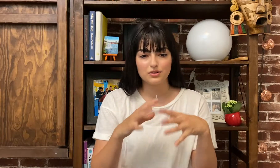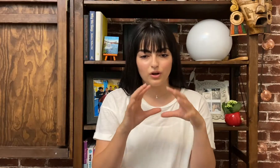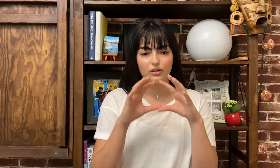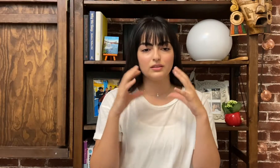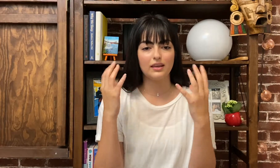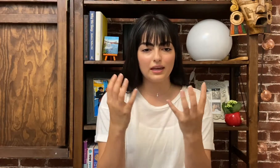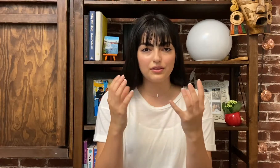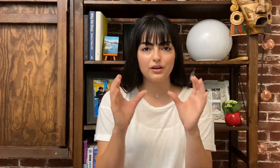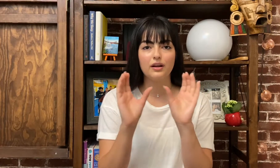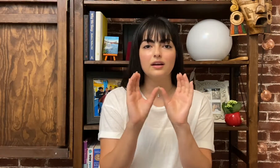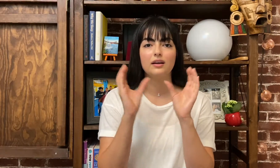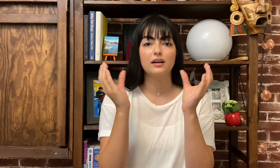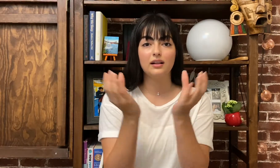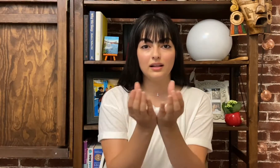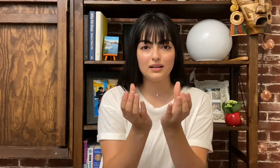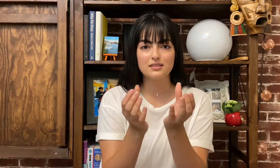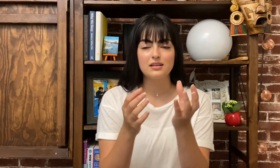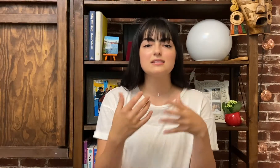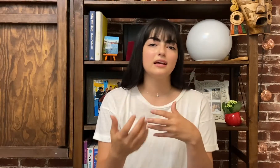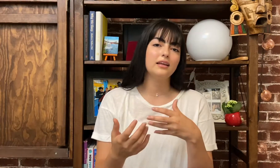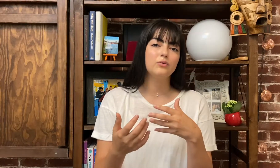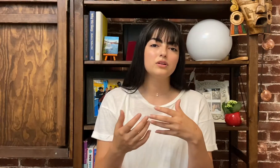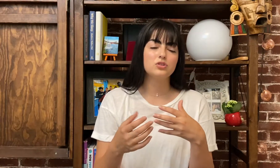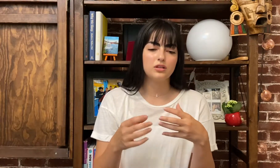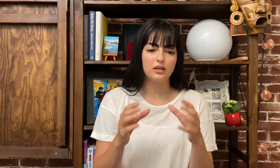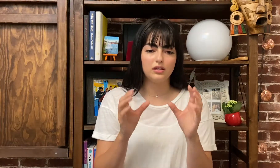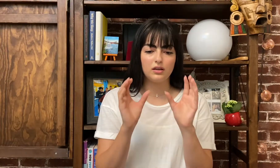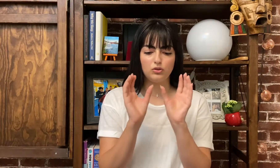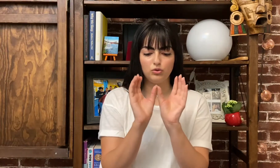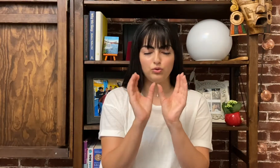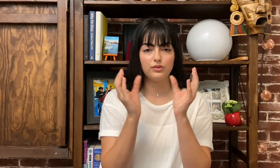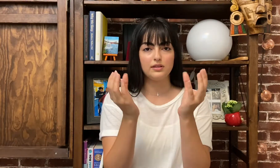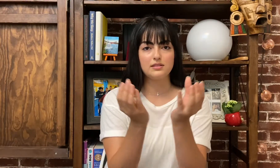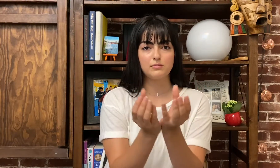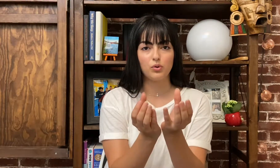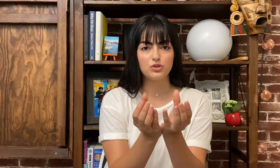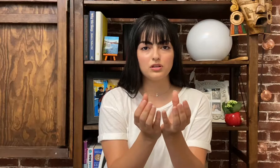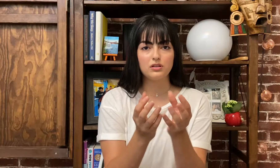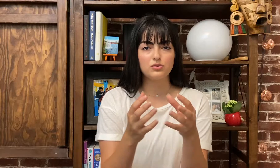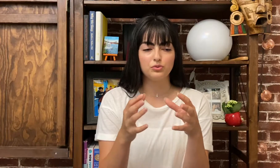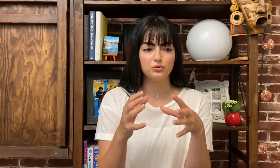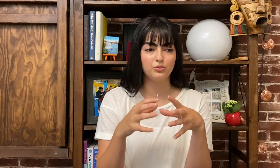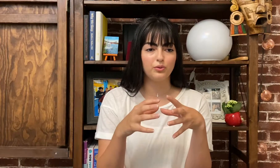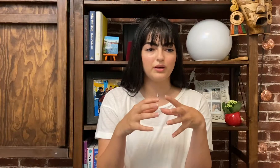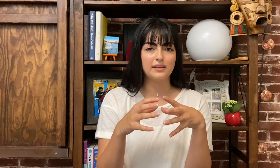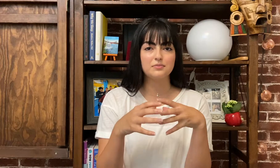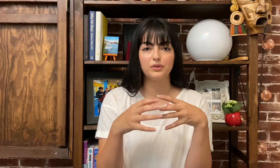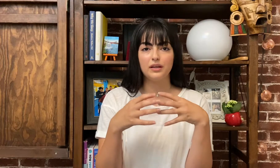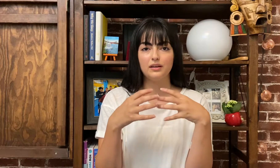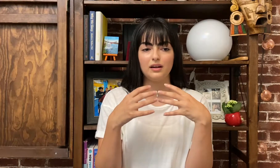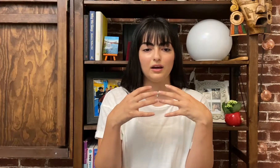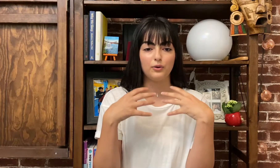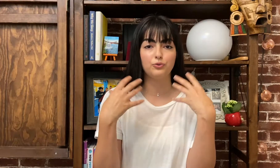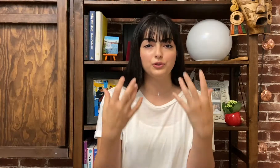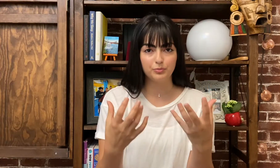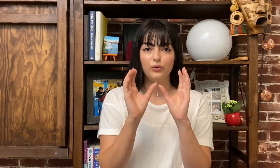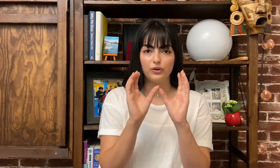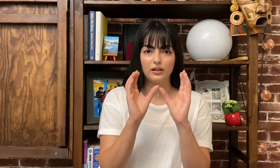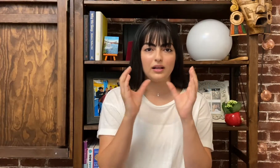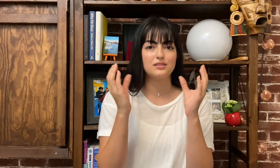all together? Class. In sign language, they do this motion to explain a group. When you're in class, you're